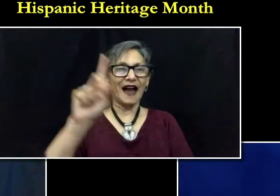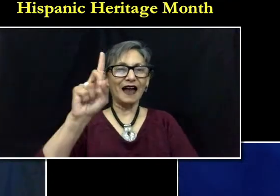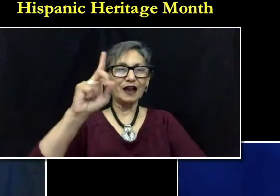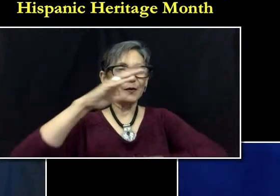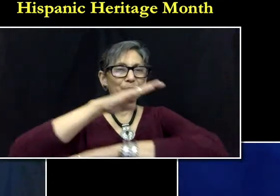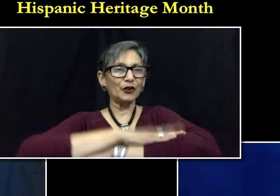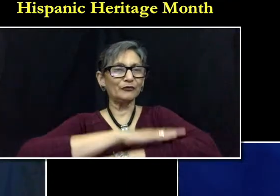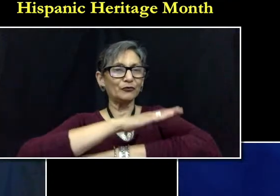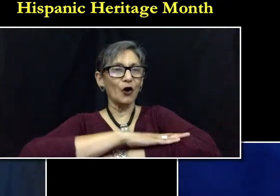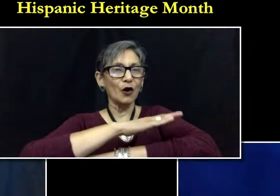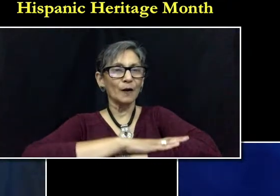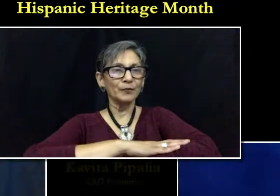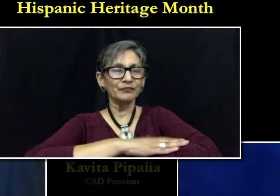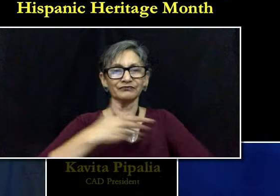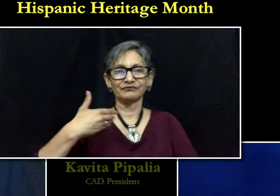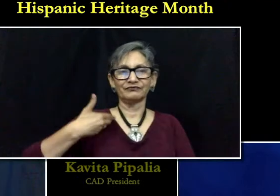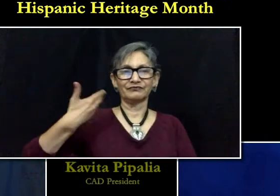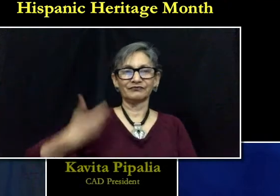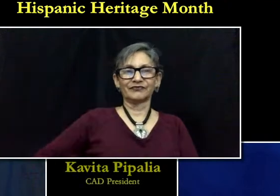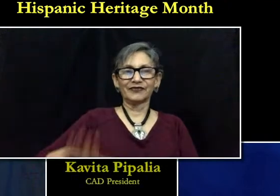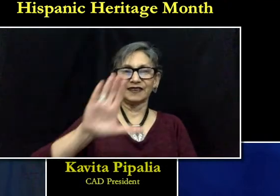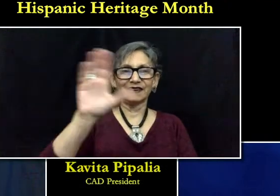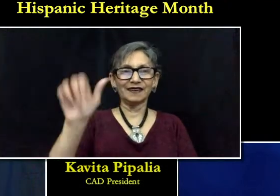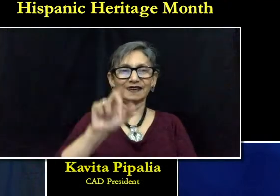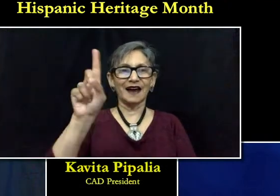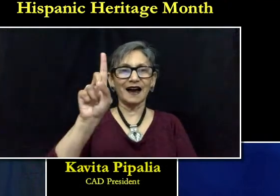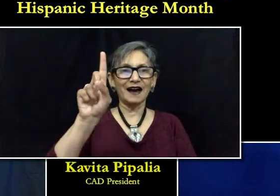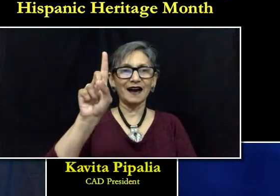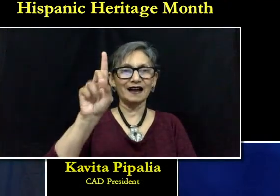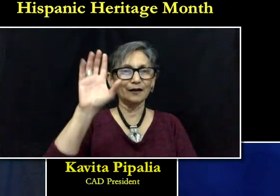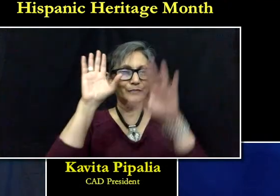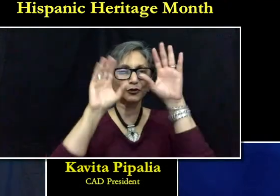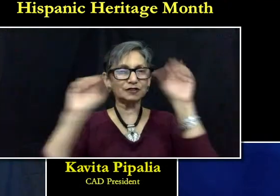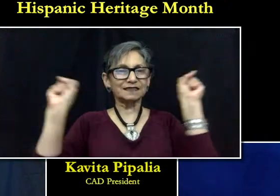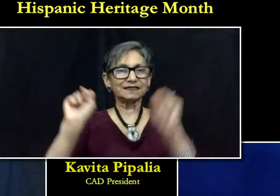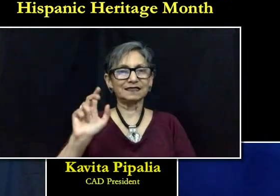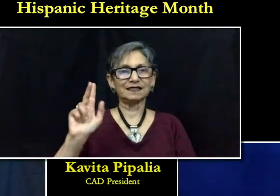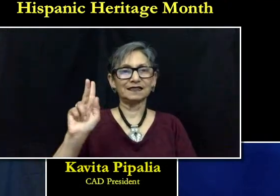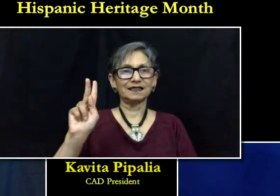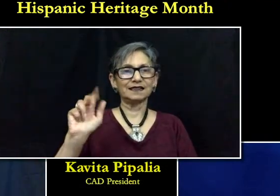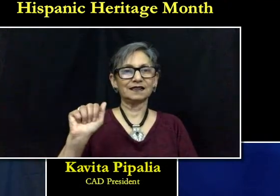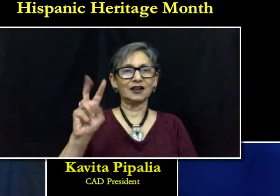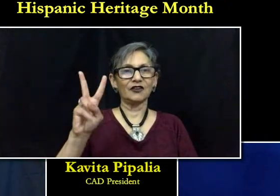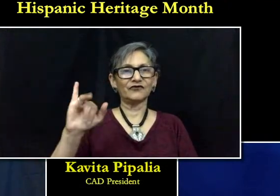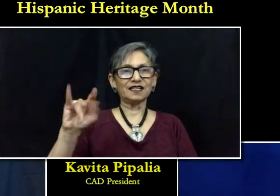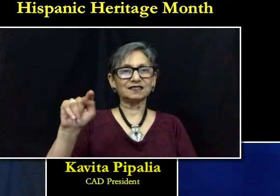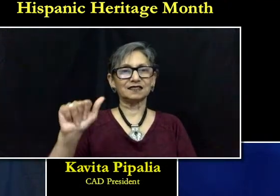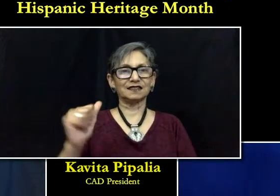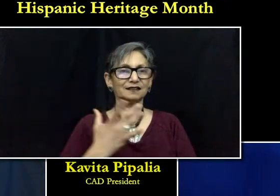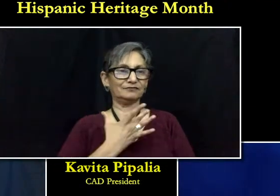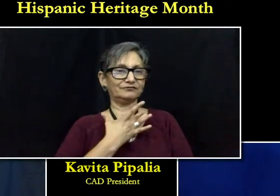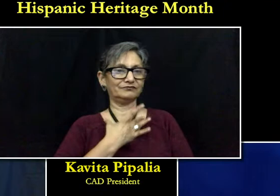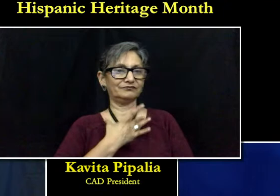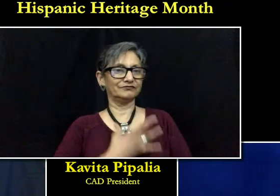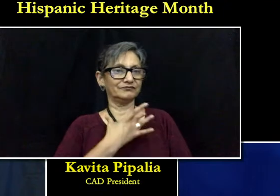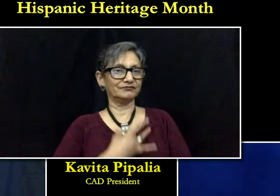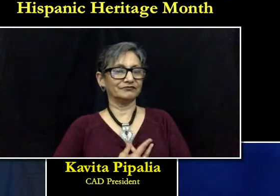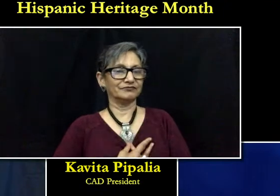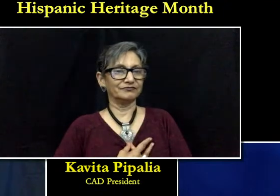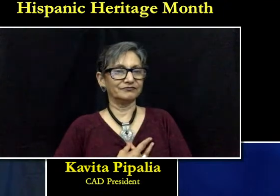Hello, everyone. Welcome to the CAD platform. I am your CAD